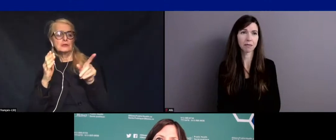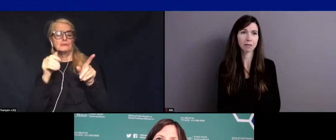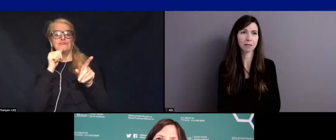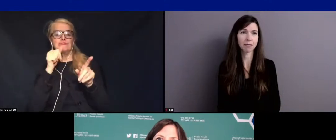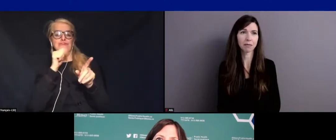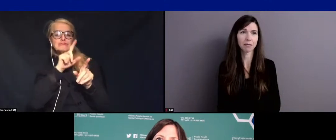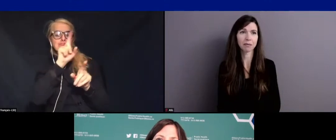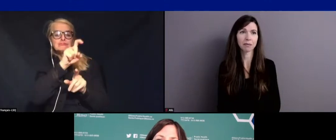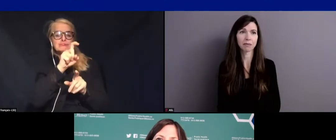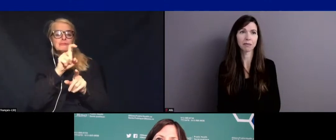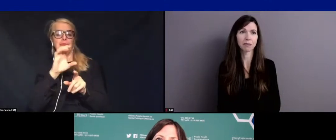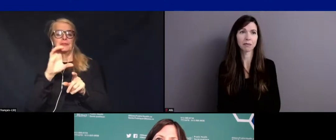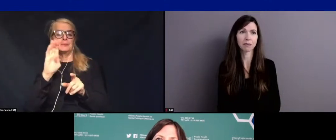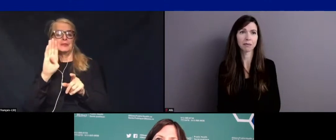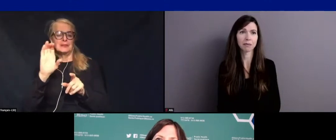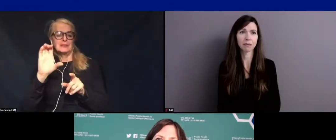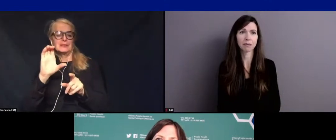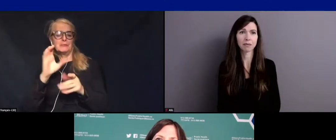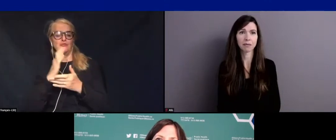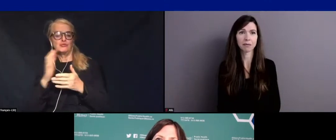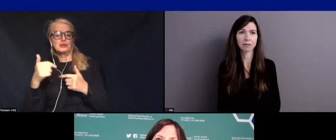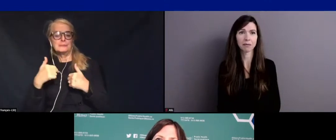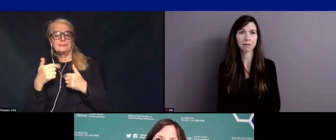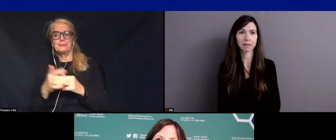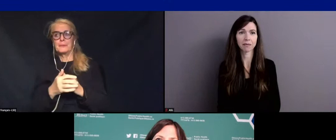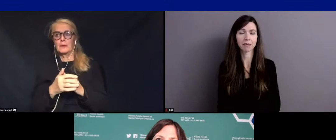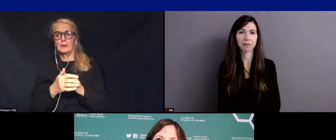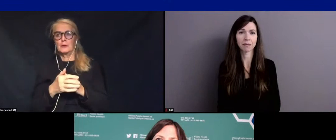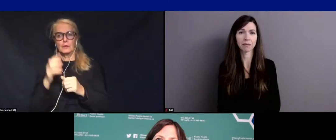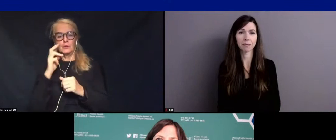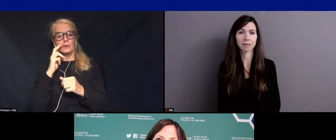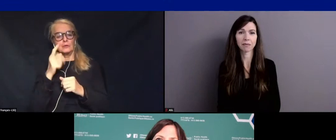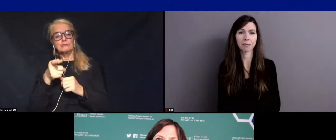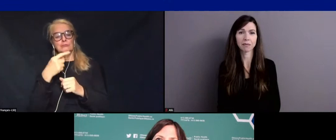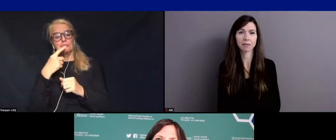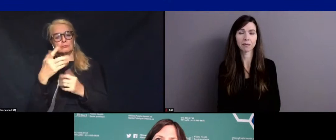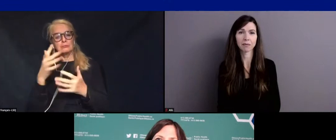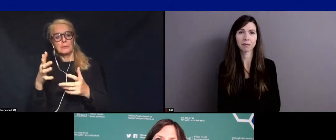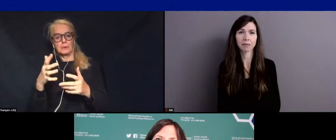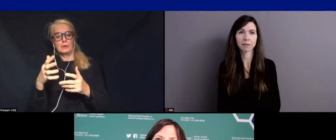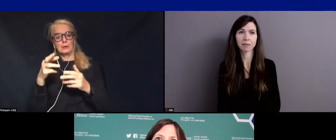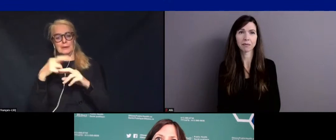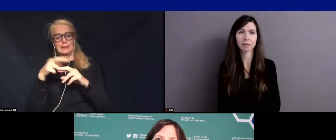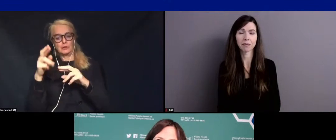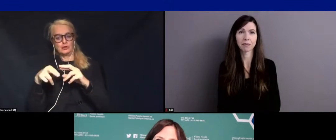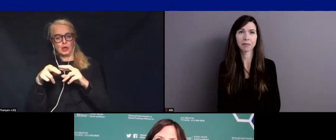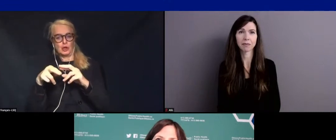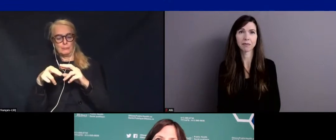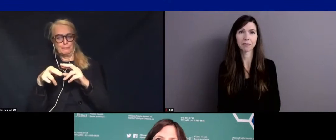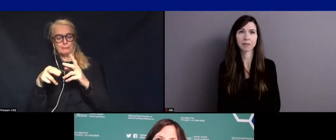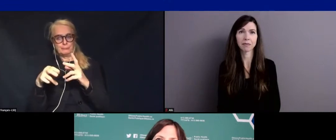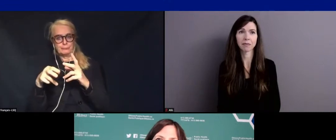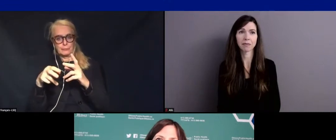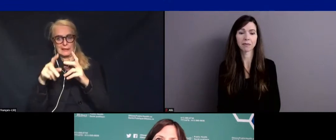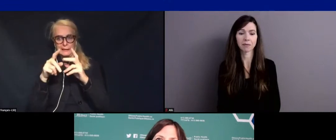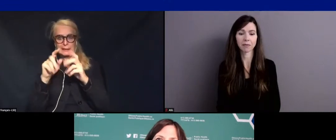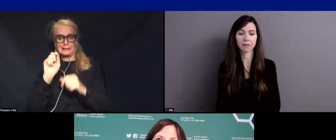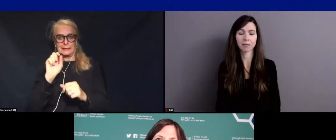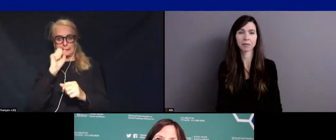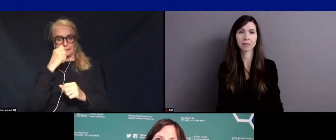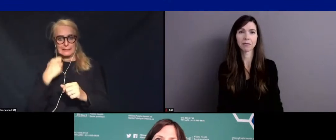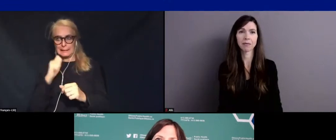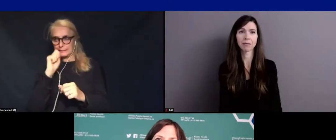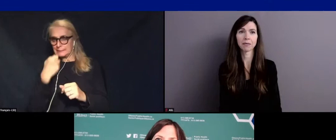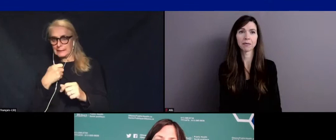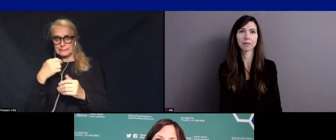CBC. Vous avez mentionné que les résultats qu'on voit pour le dépistage, le nombre de tests réalisés, ça